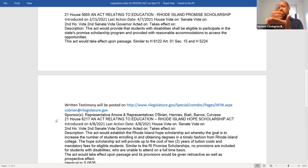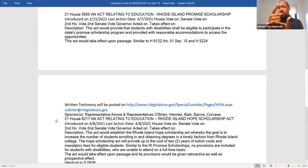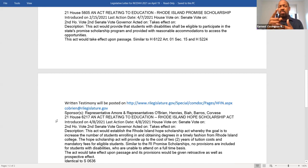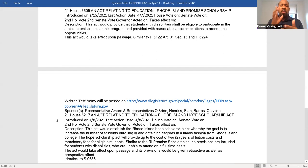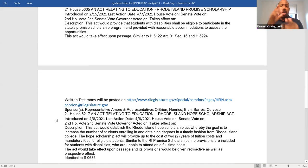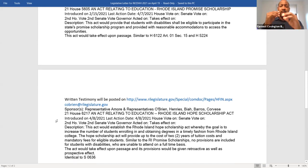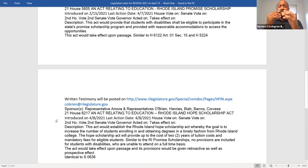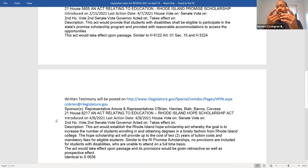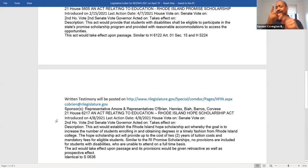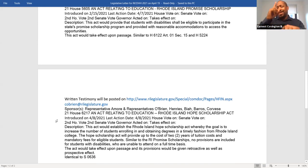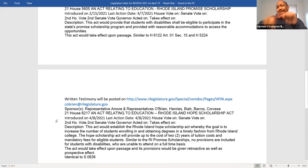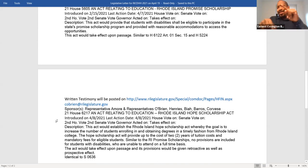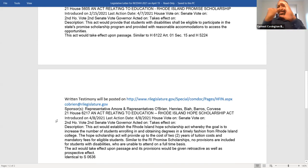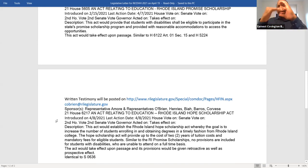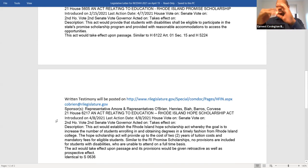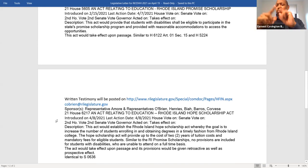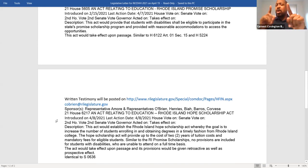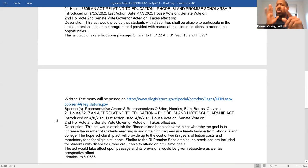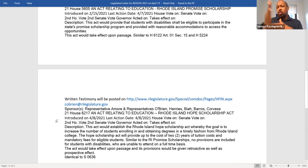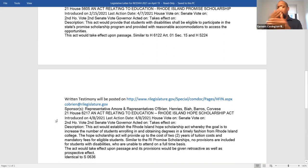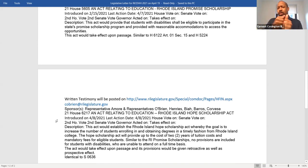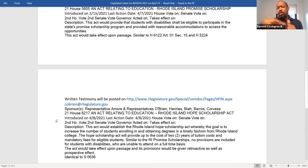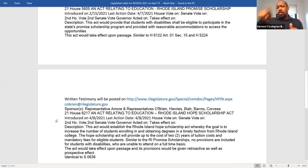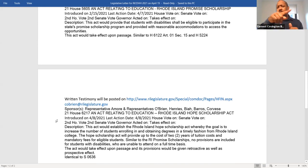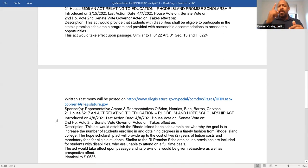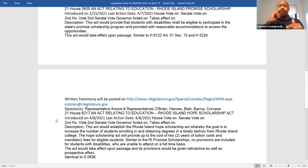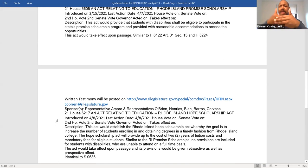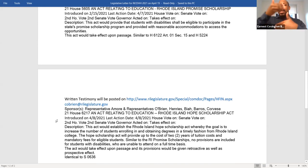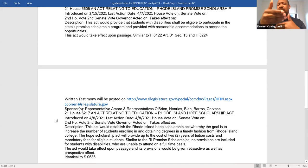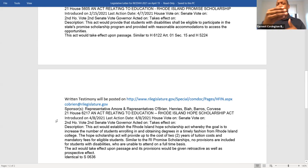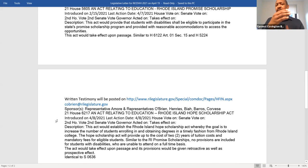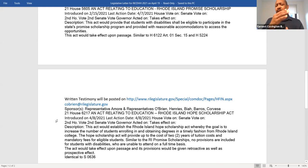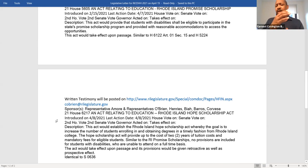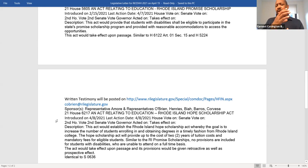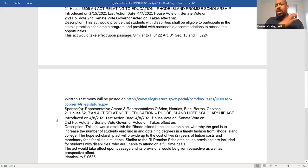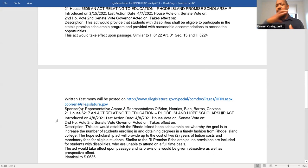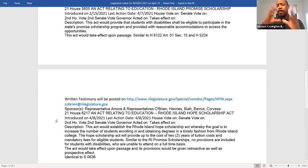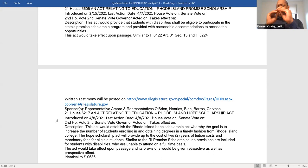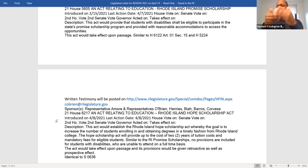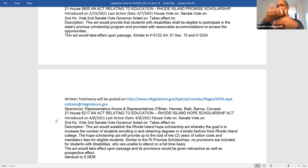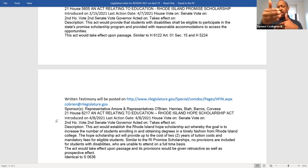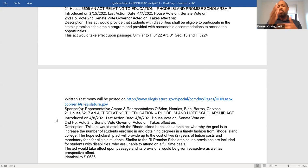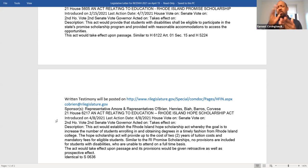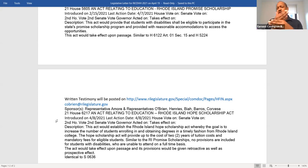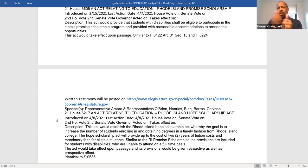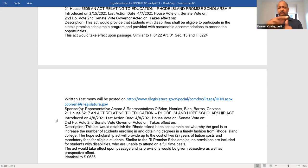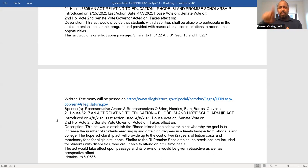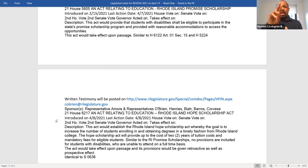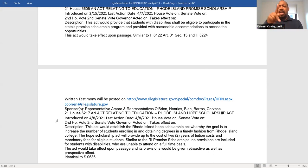on these within the next week. And of course, I can't email at them, but we will definitely share about these with you at the next